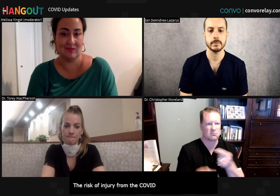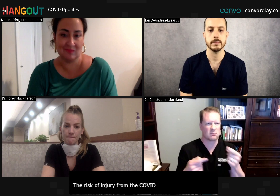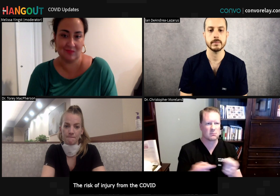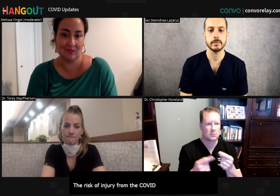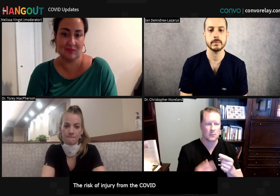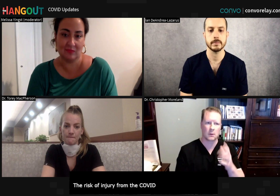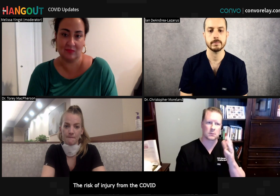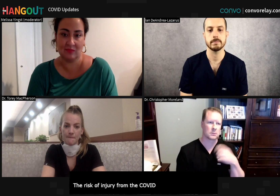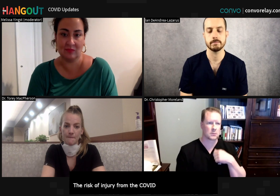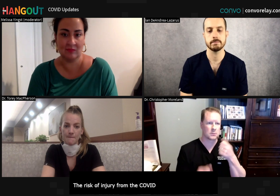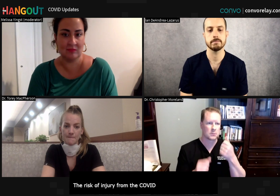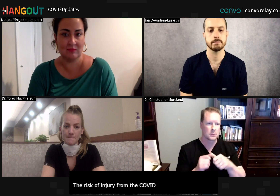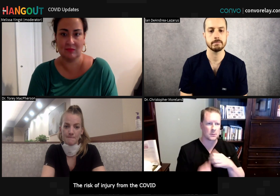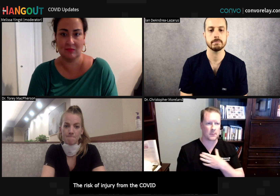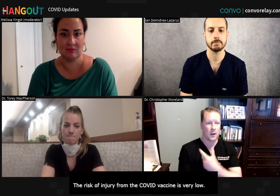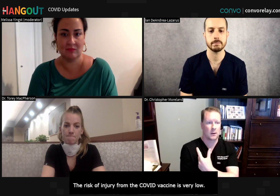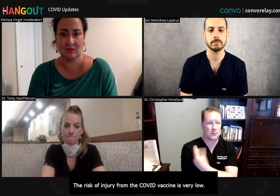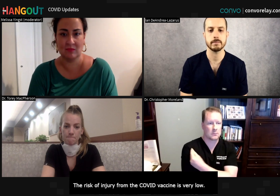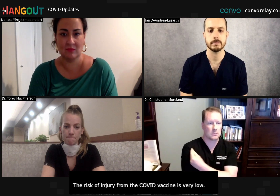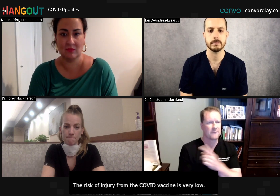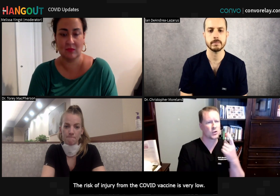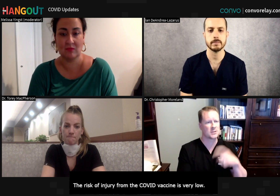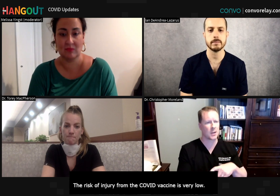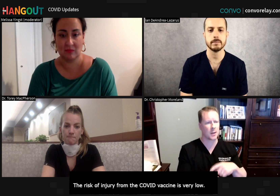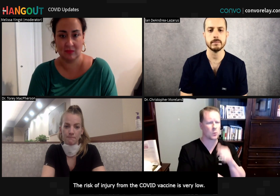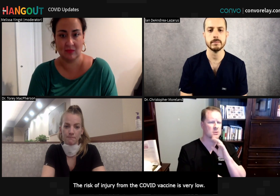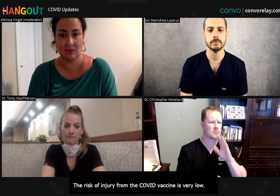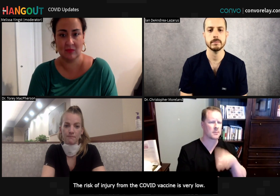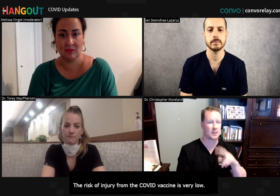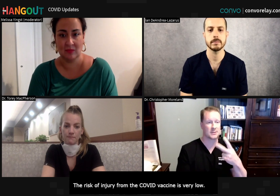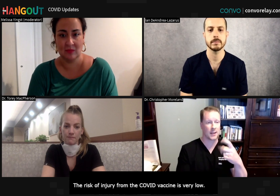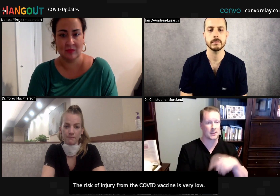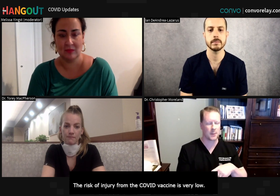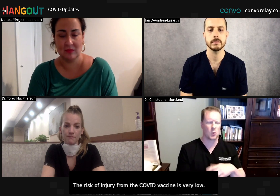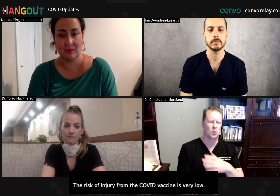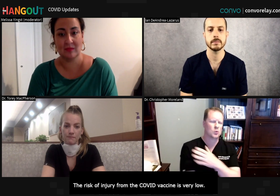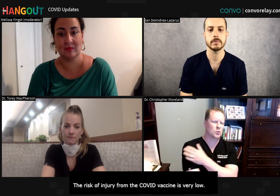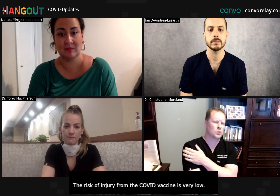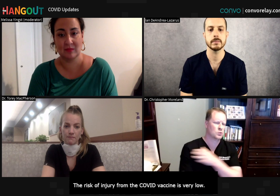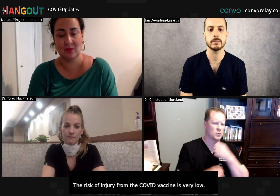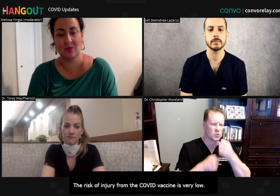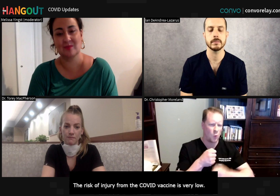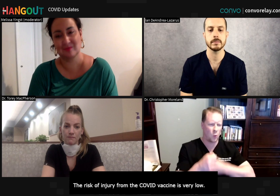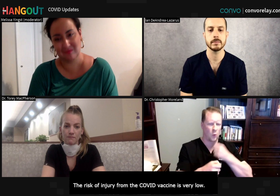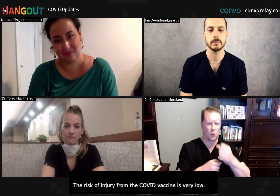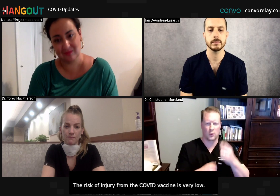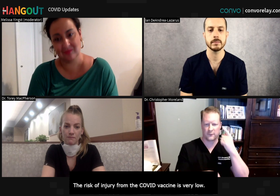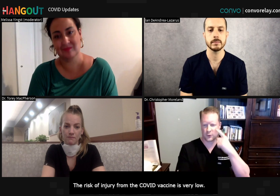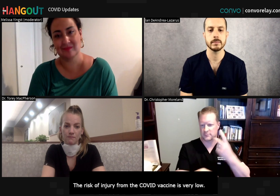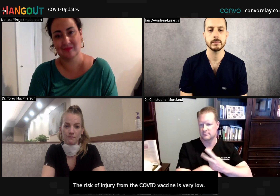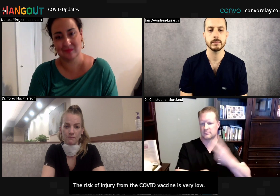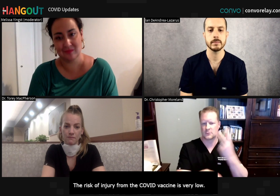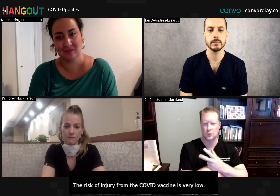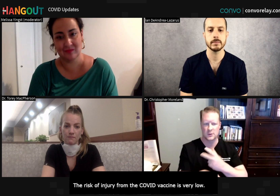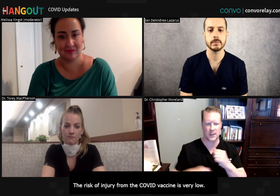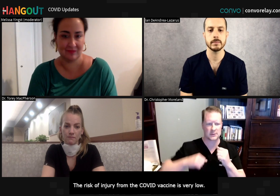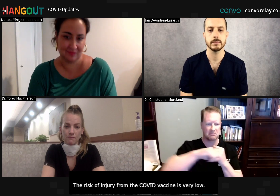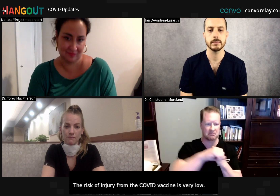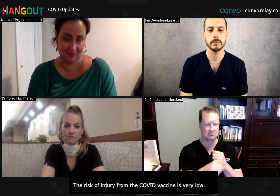The injury is just a pain in your arm, basically. That's it for the most time. And the first shot, it didn't hurt much. And then the